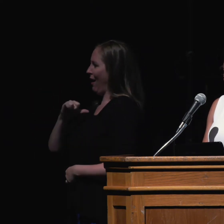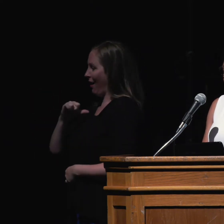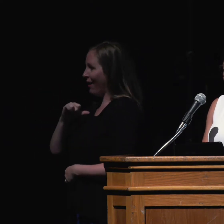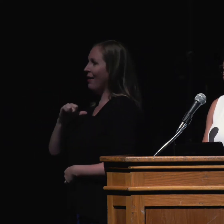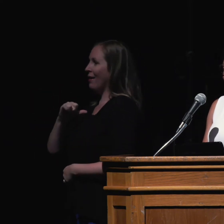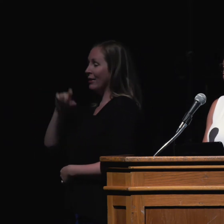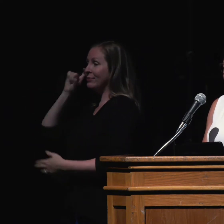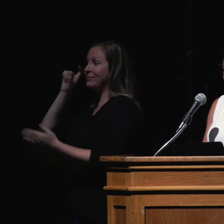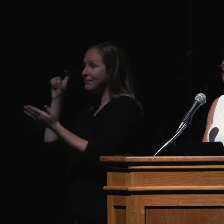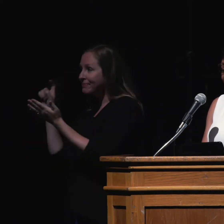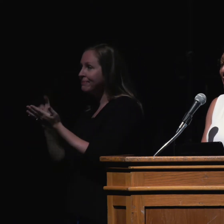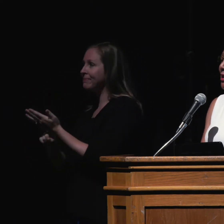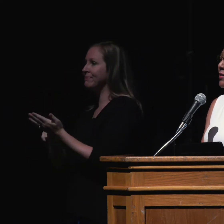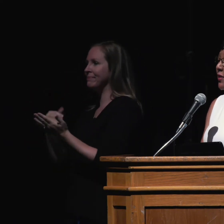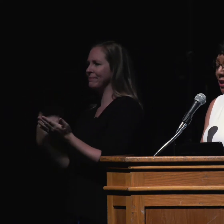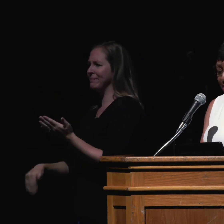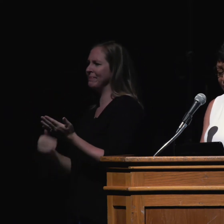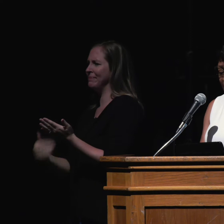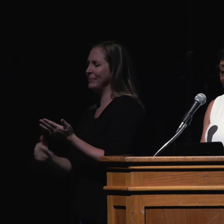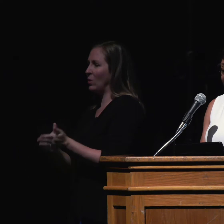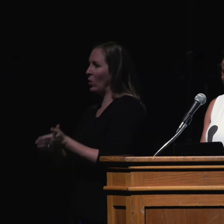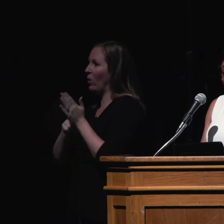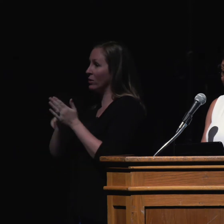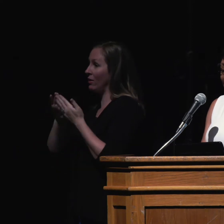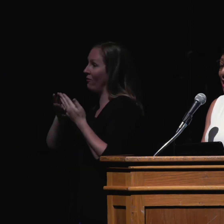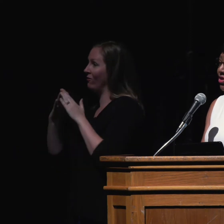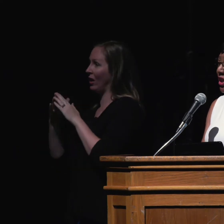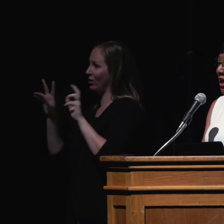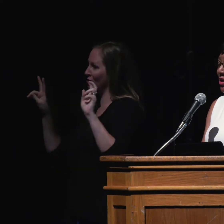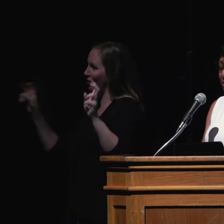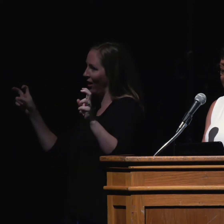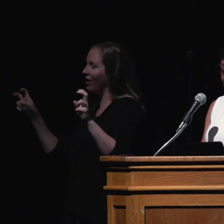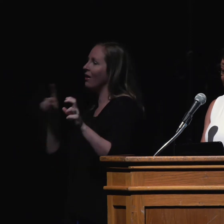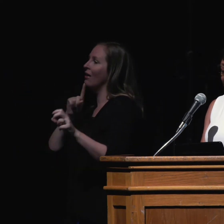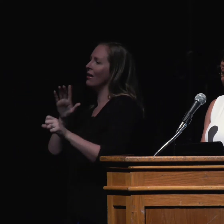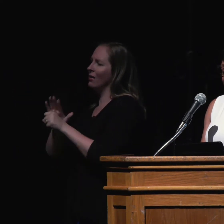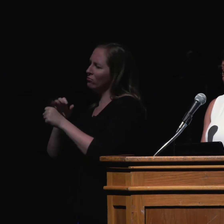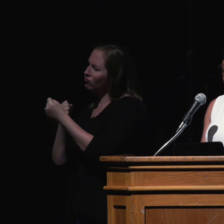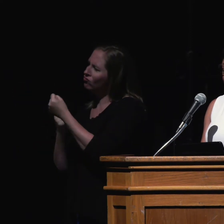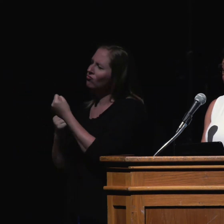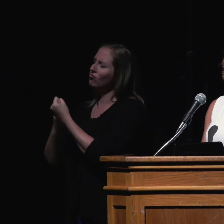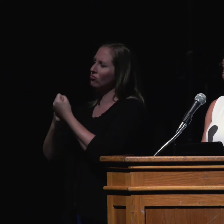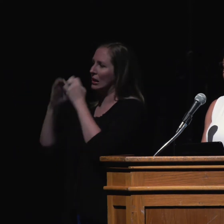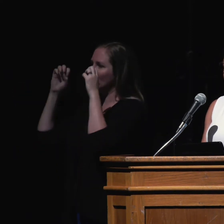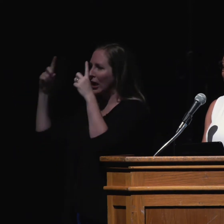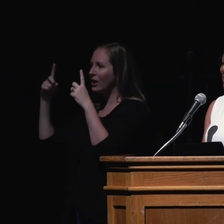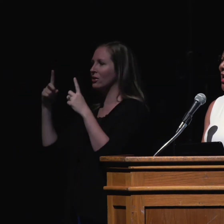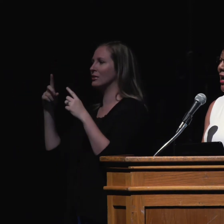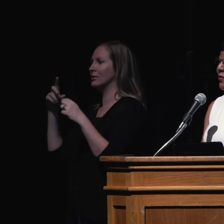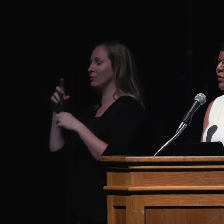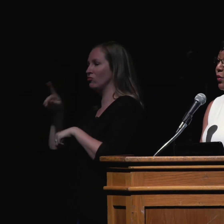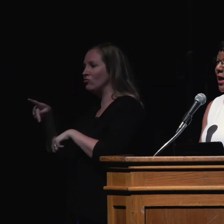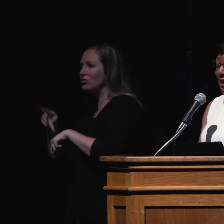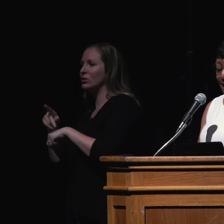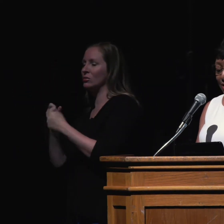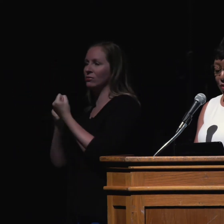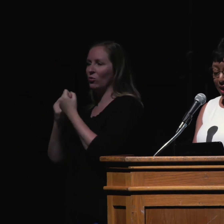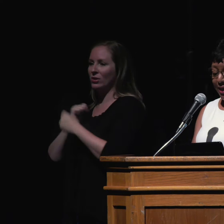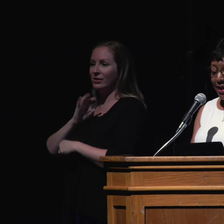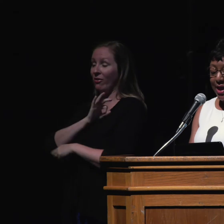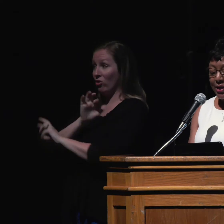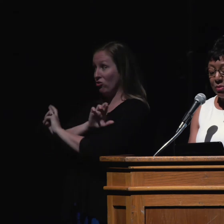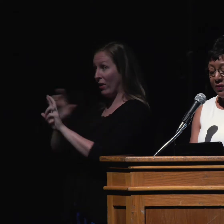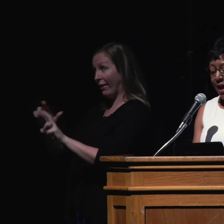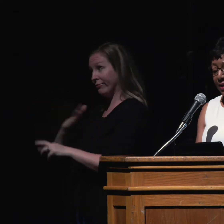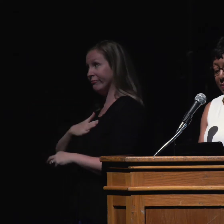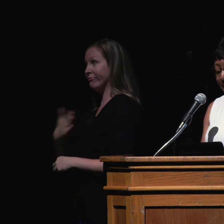as I recognize that it surely takes a village of dedicated educators, administrators, and support staff ready and